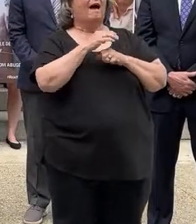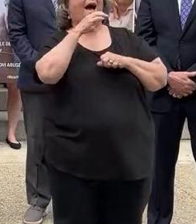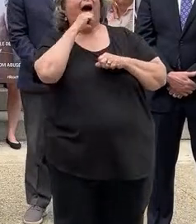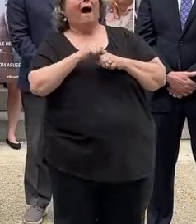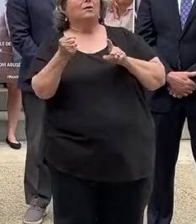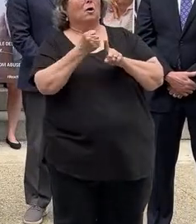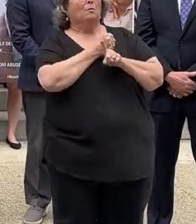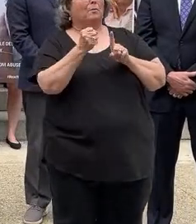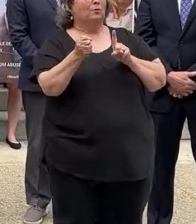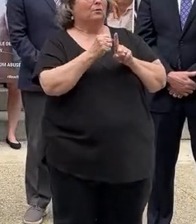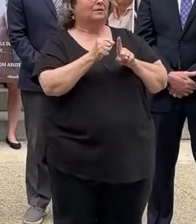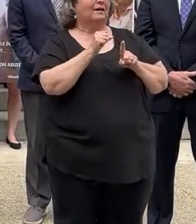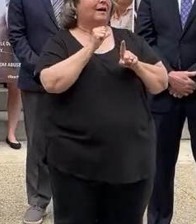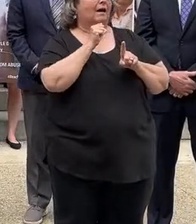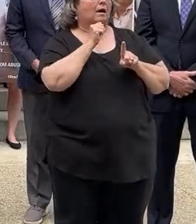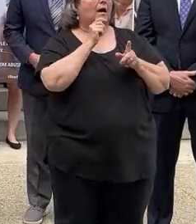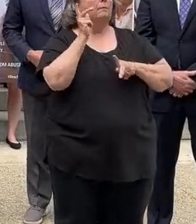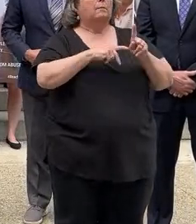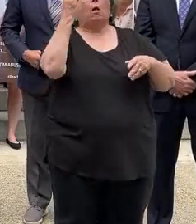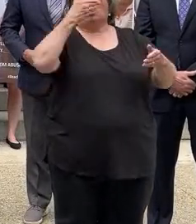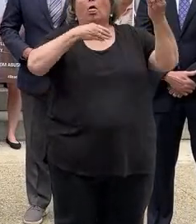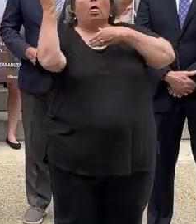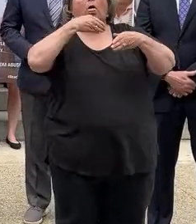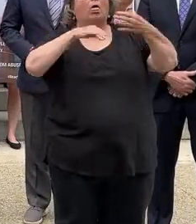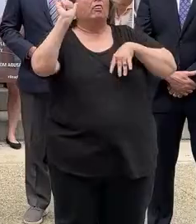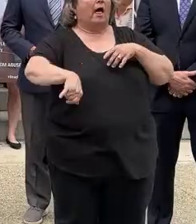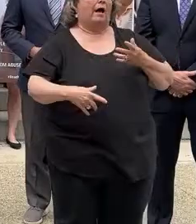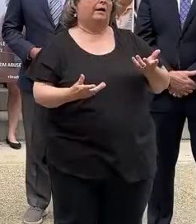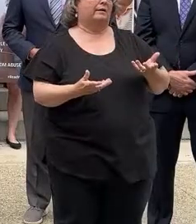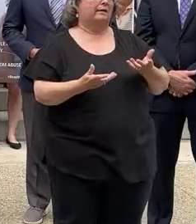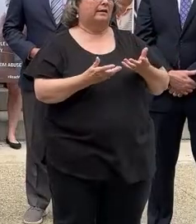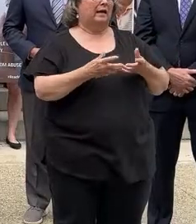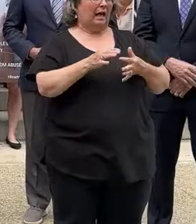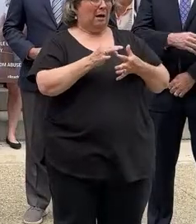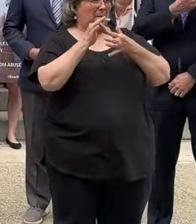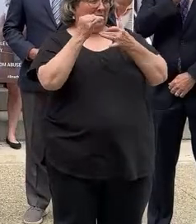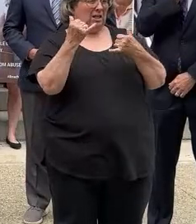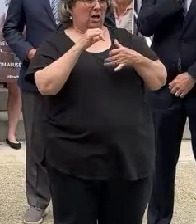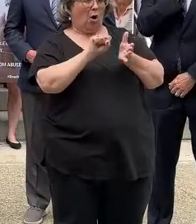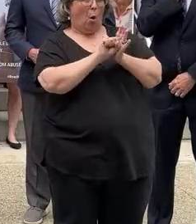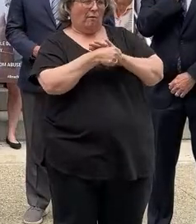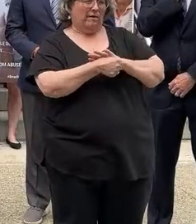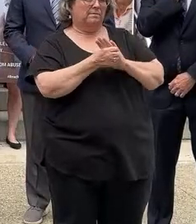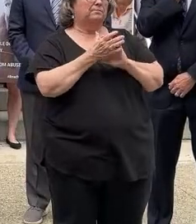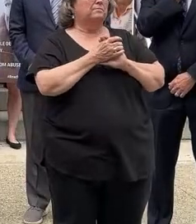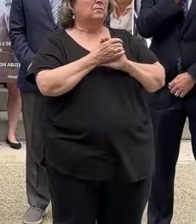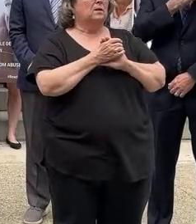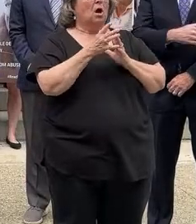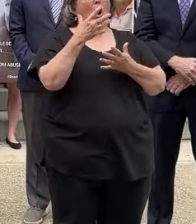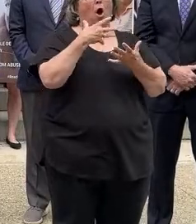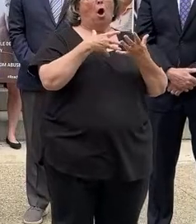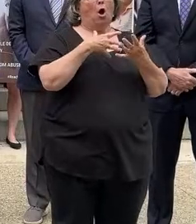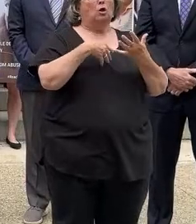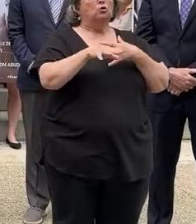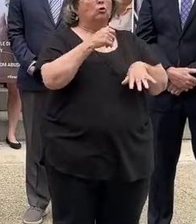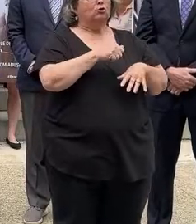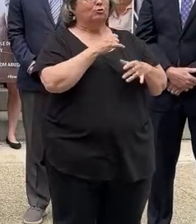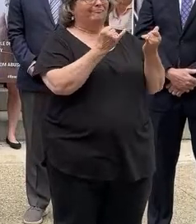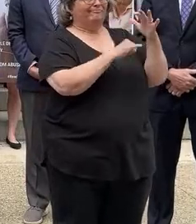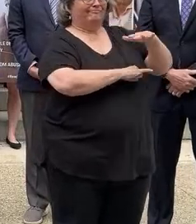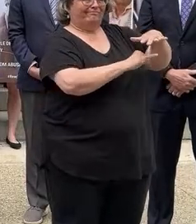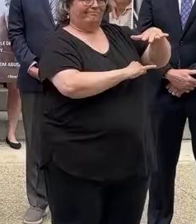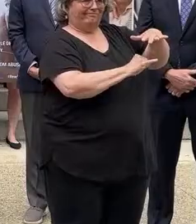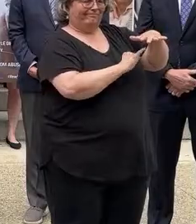of the most unrecognized and unaddressed issues of our day, especially since COVID. Social isolation